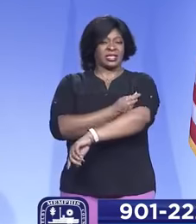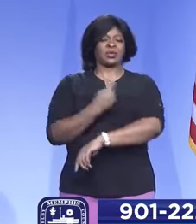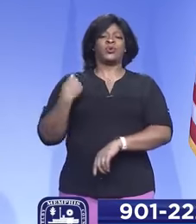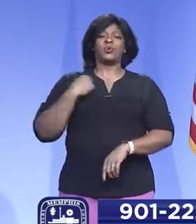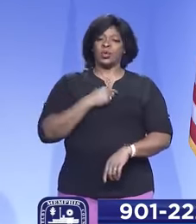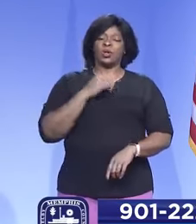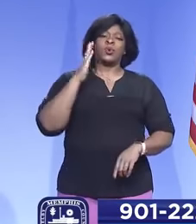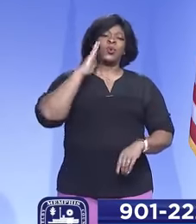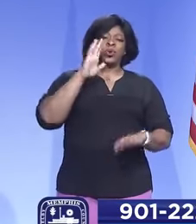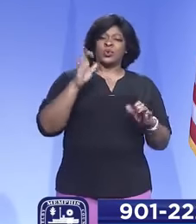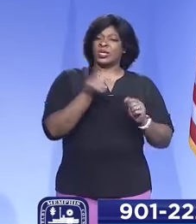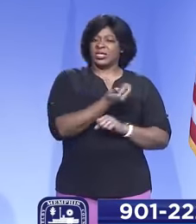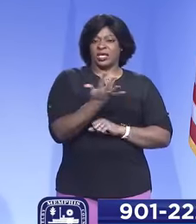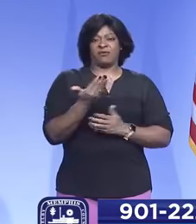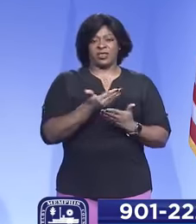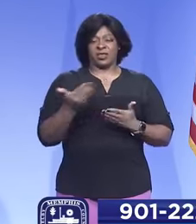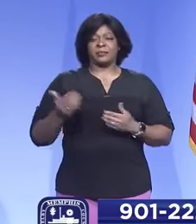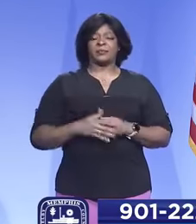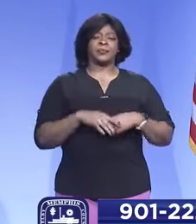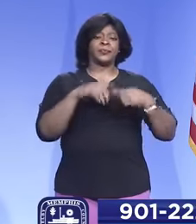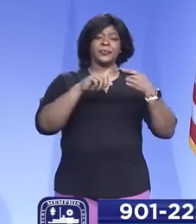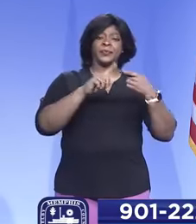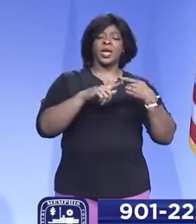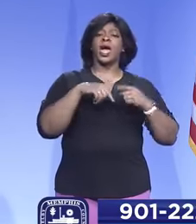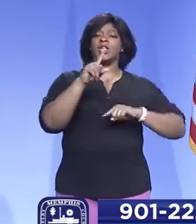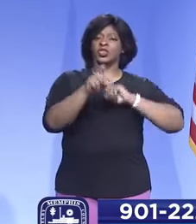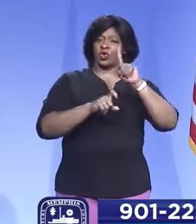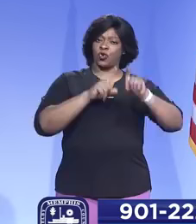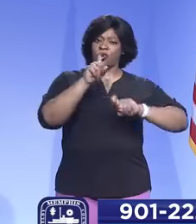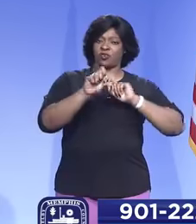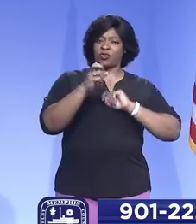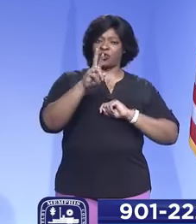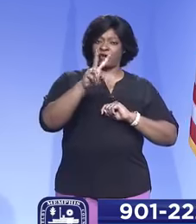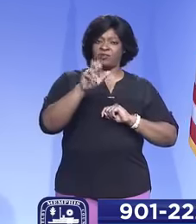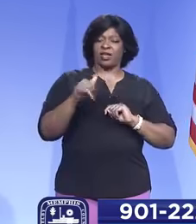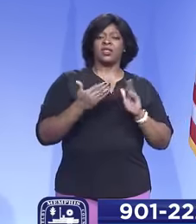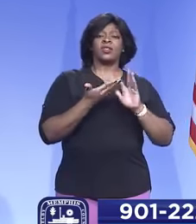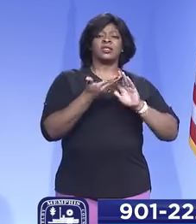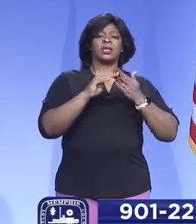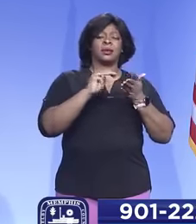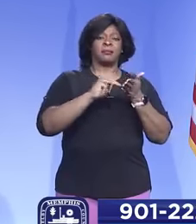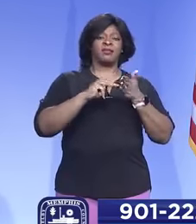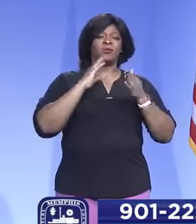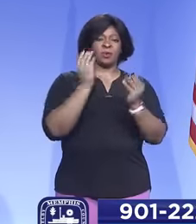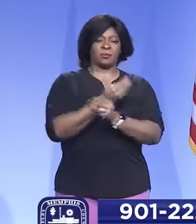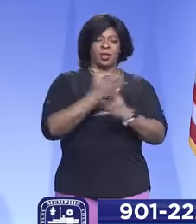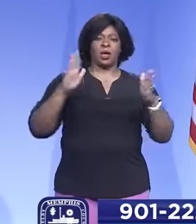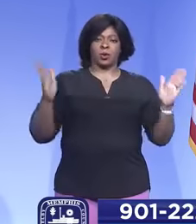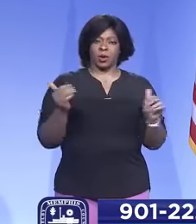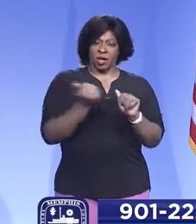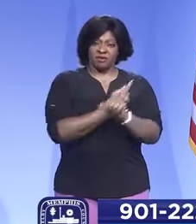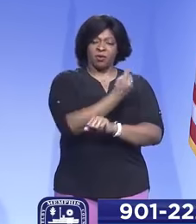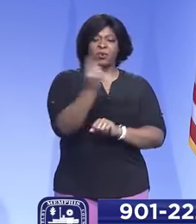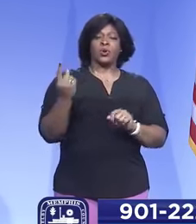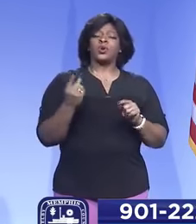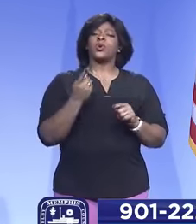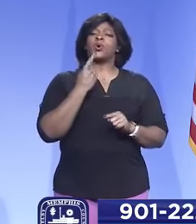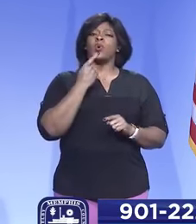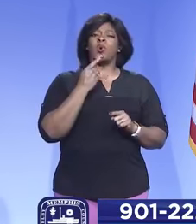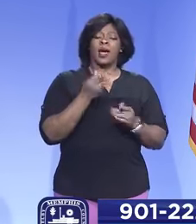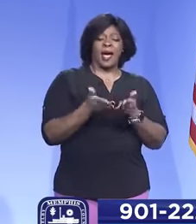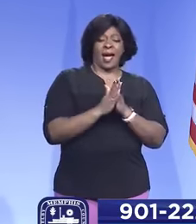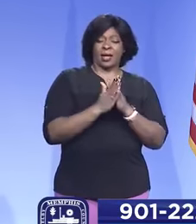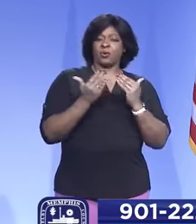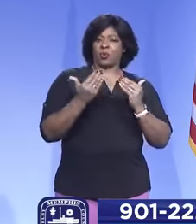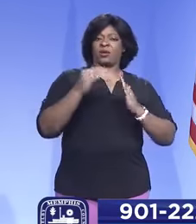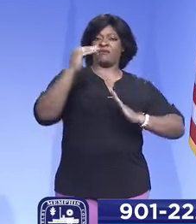actually are going to do several things. There is a survey underway through the city of Memphis, and I encourage anyone who's asked to fill